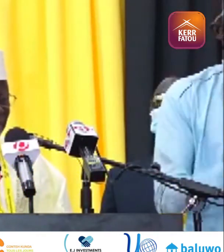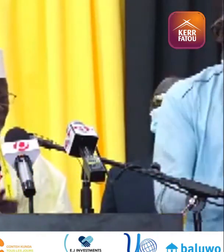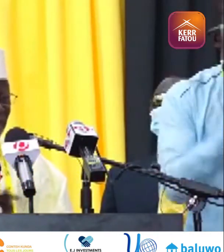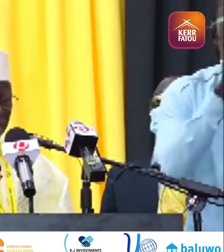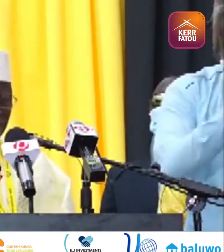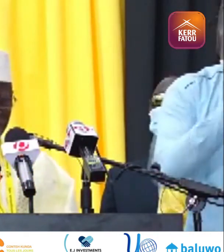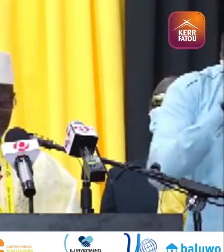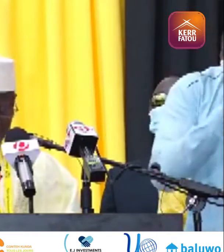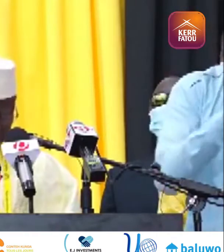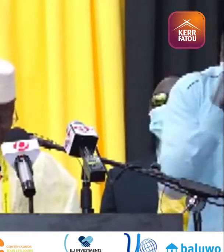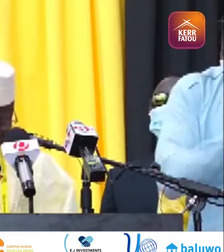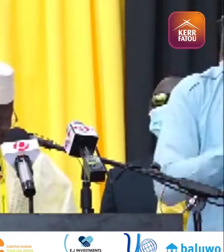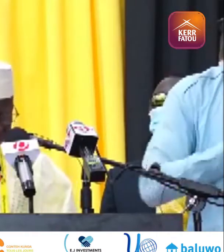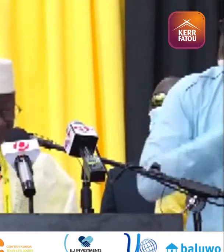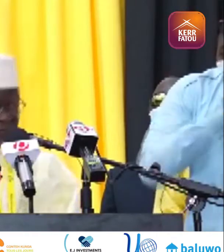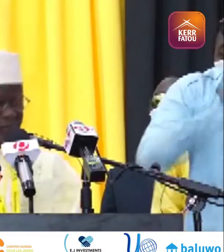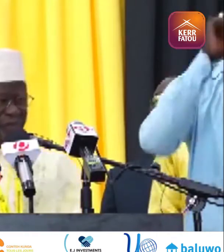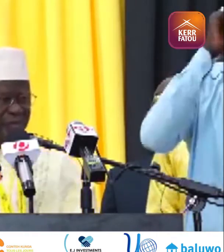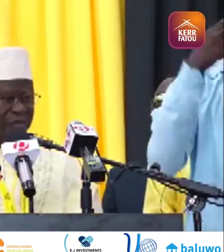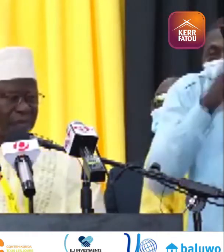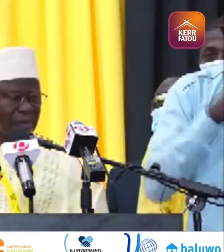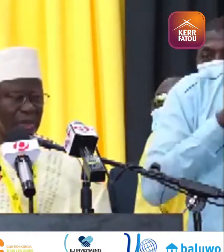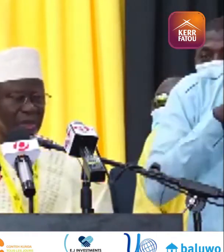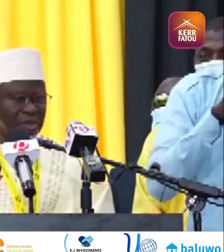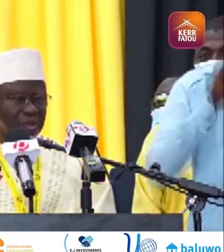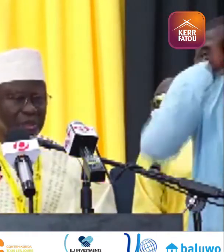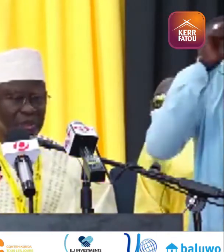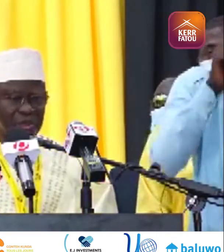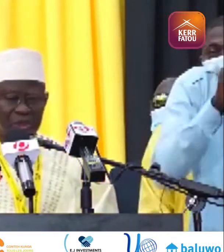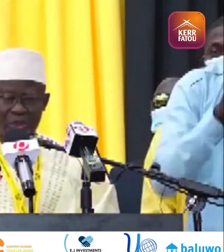better if we were in government.